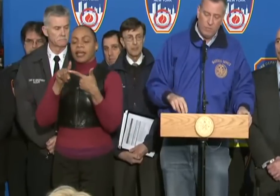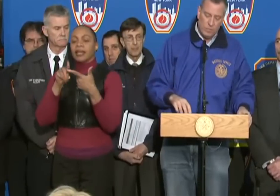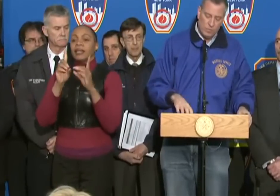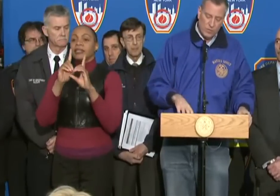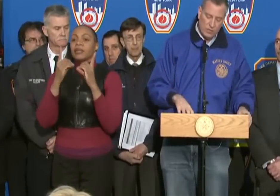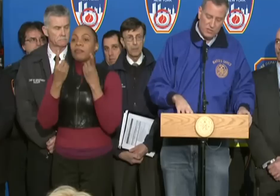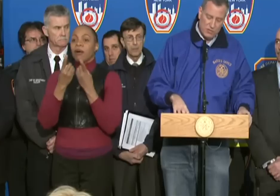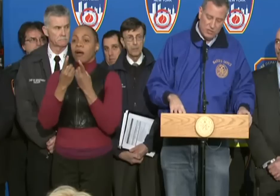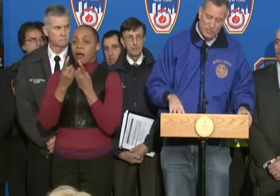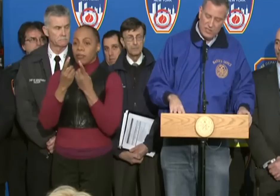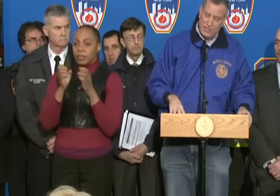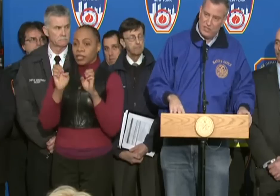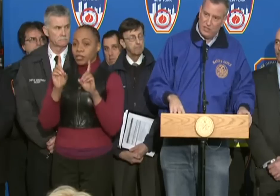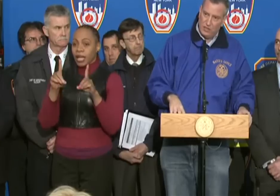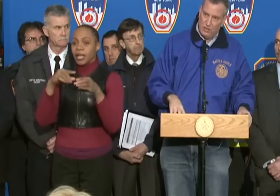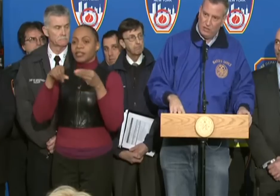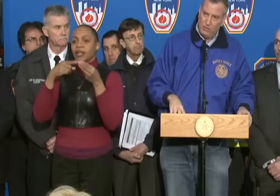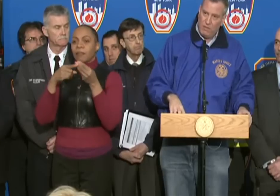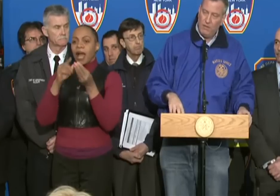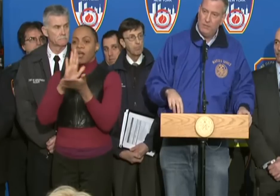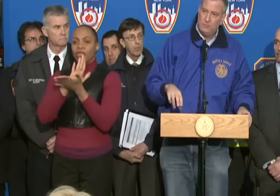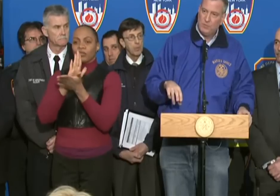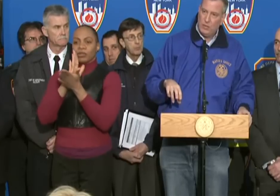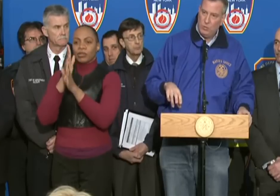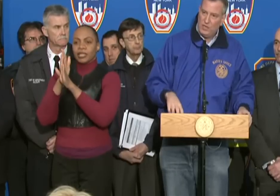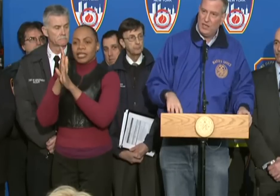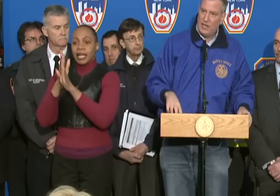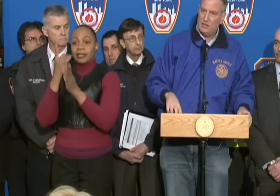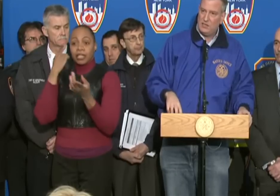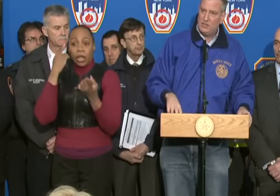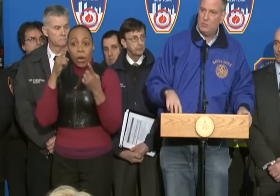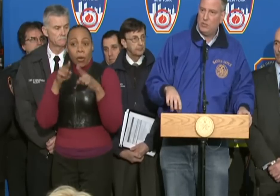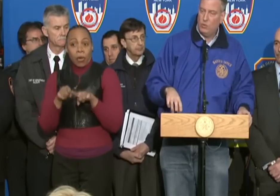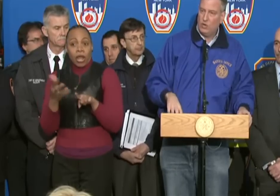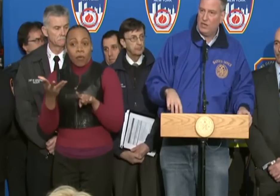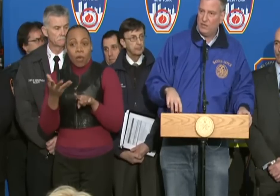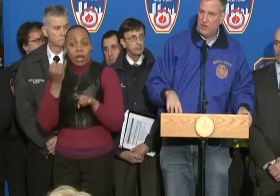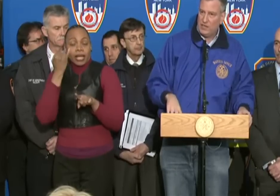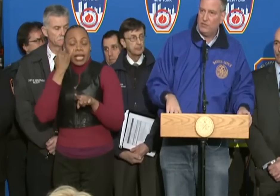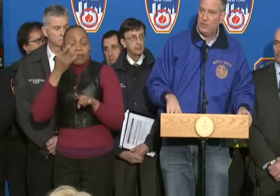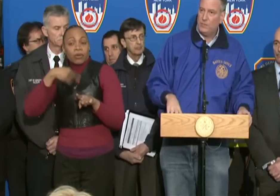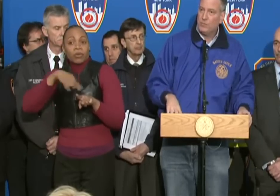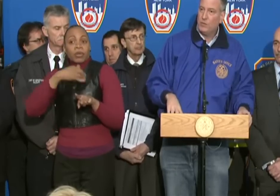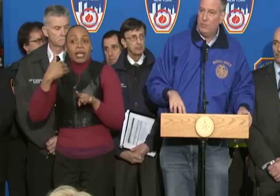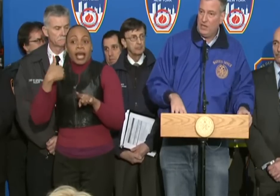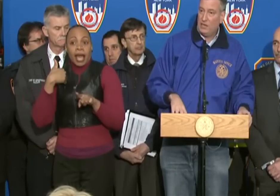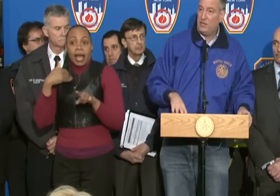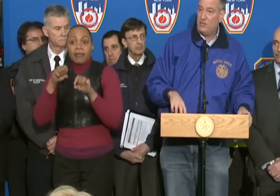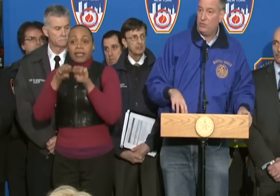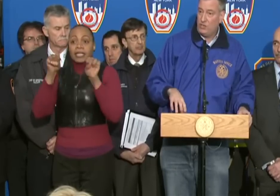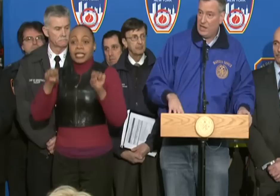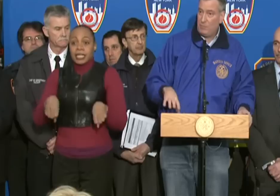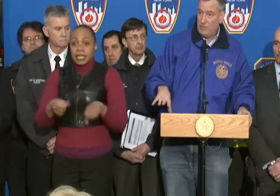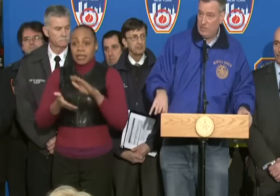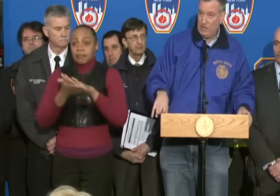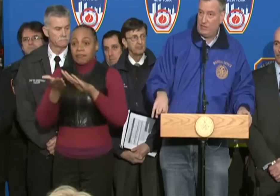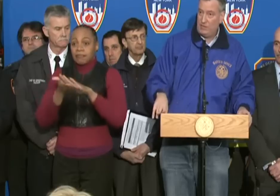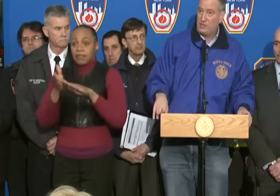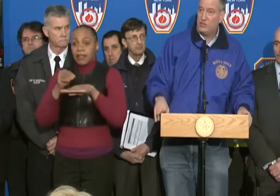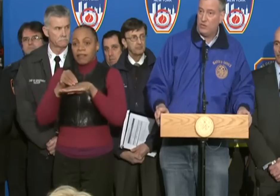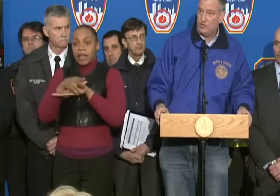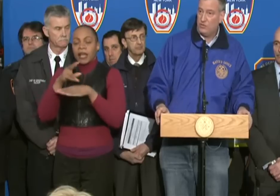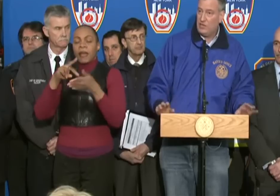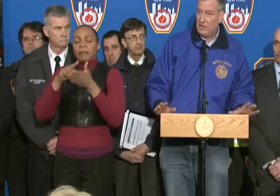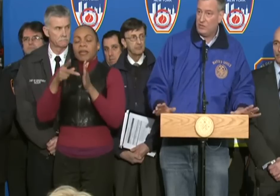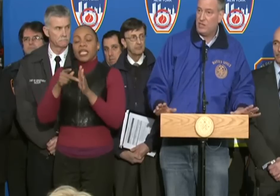etc. There's a real consensus on the call that we could get the system to work effectively, meaning kids would not be left